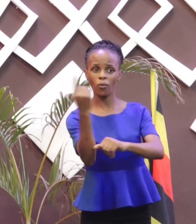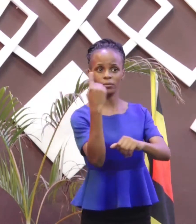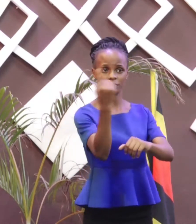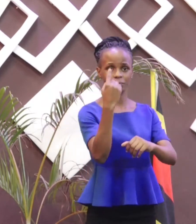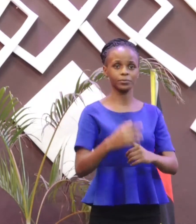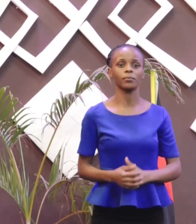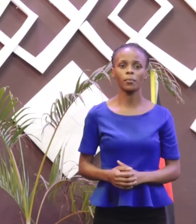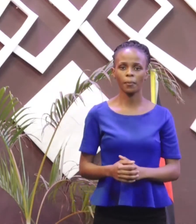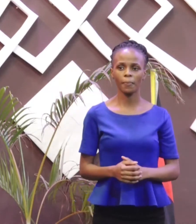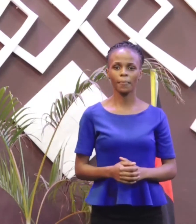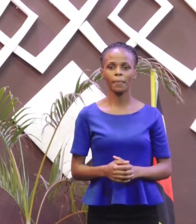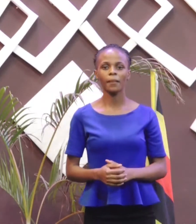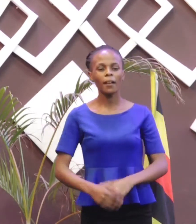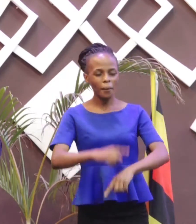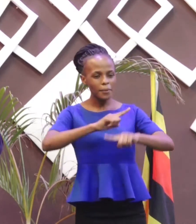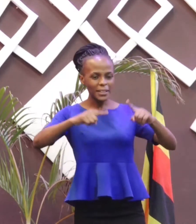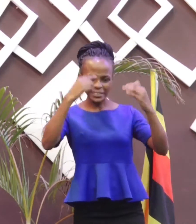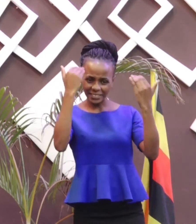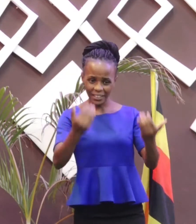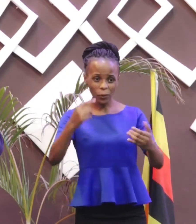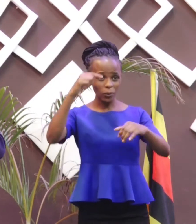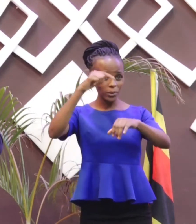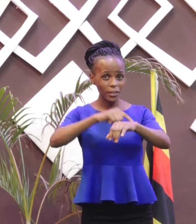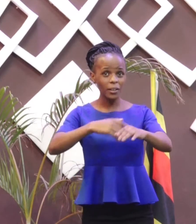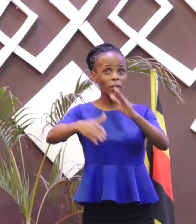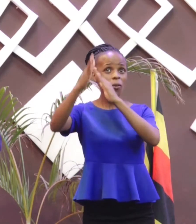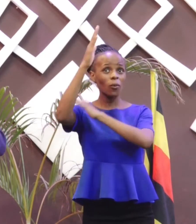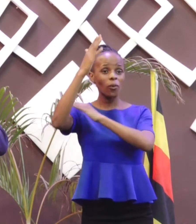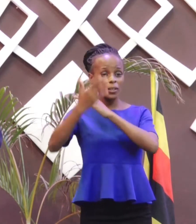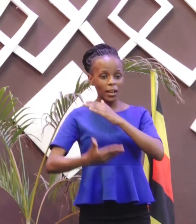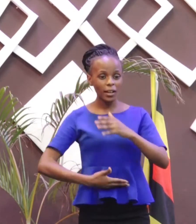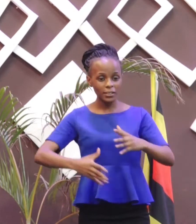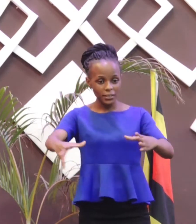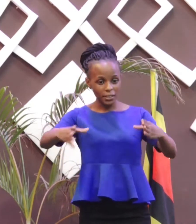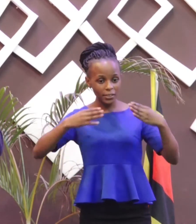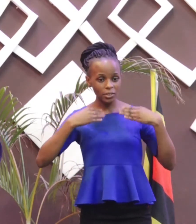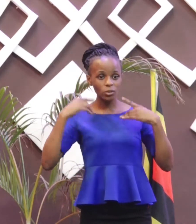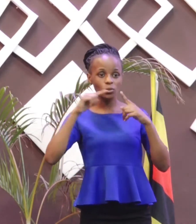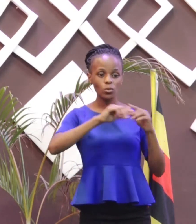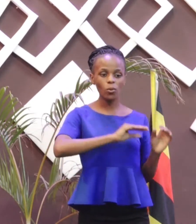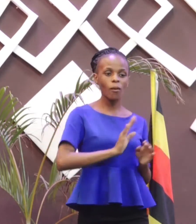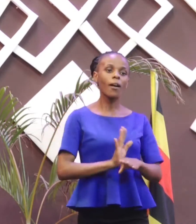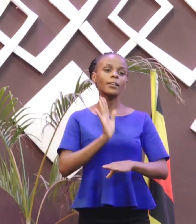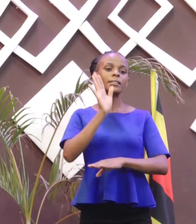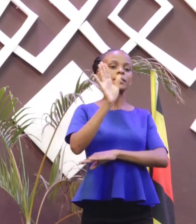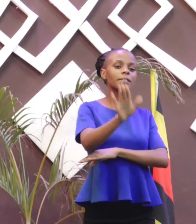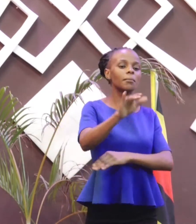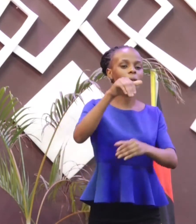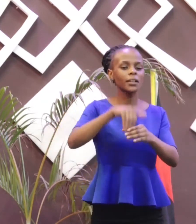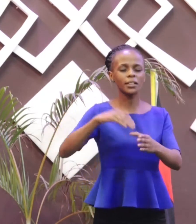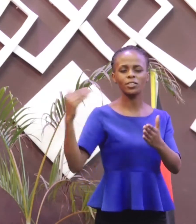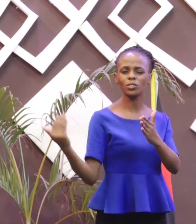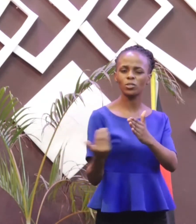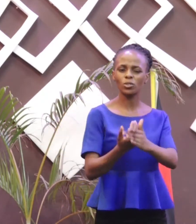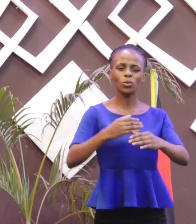obwetesi lukomera mu ngeri yo. But now you have stretched, God has granted you grace to come in another generation where it is